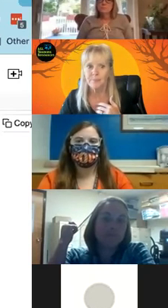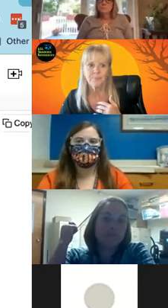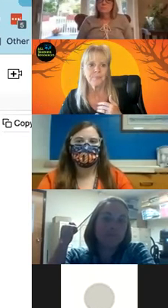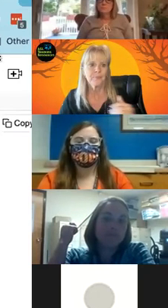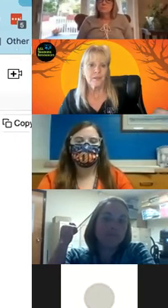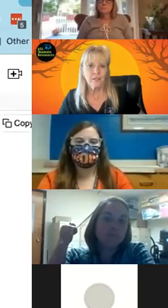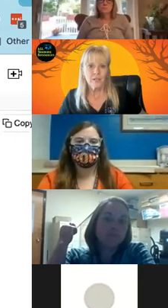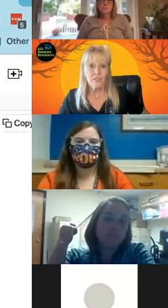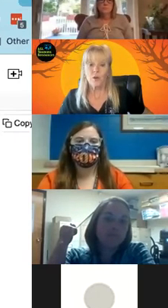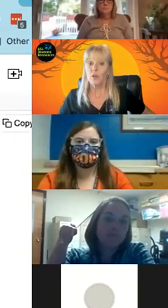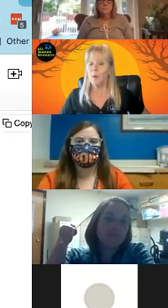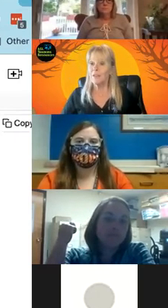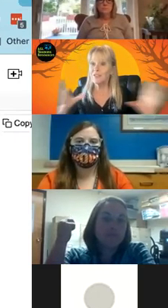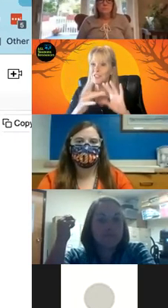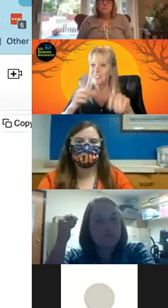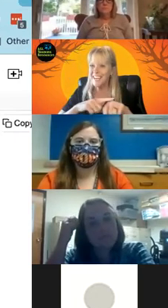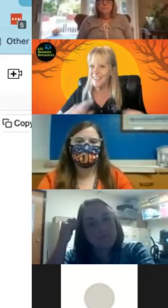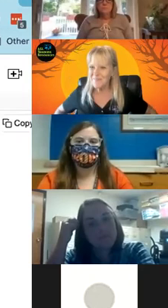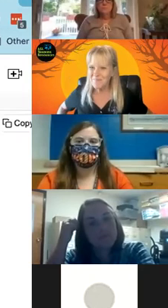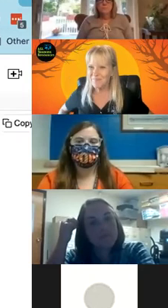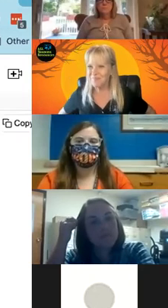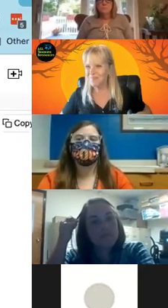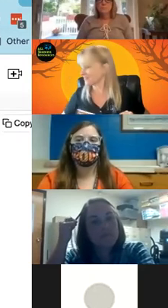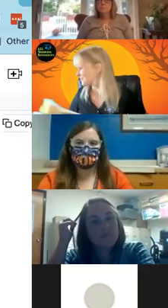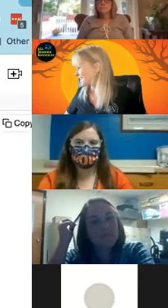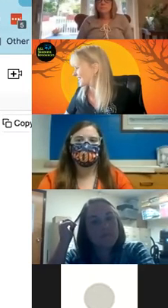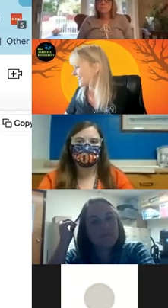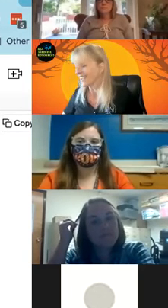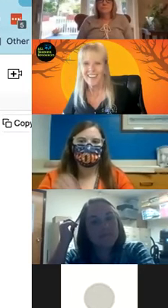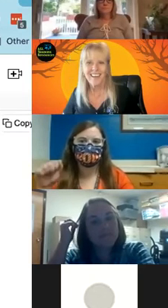things. So are you ready for story time?